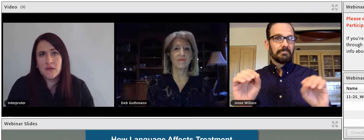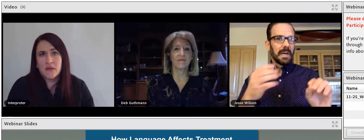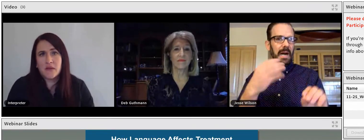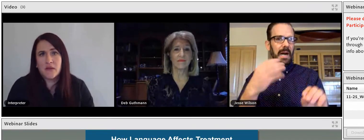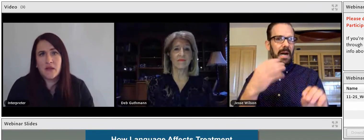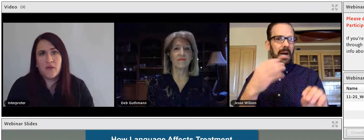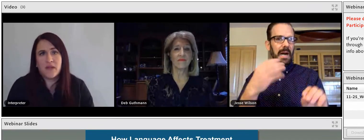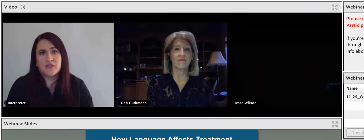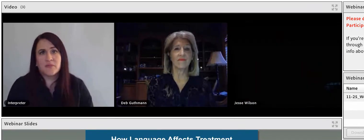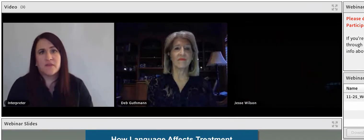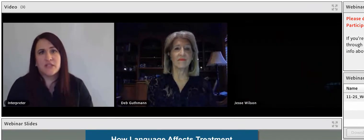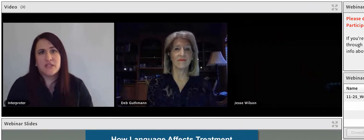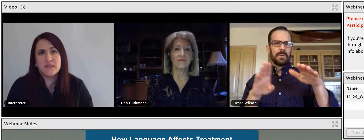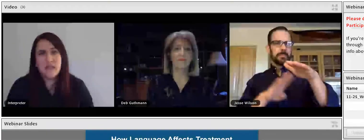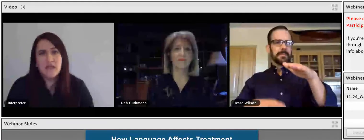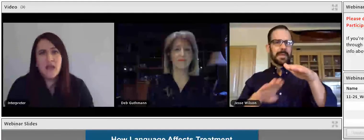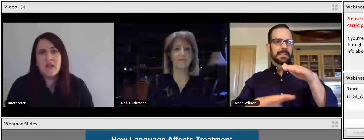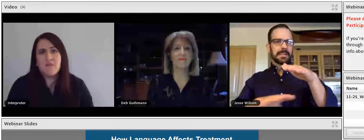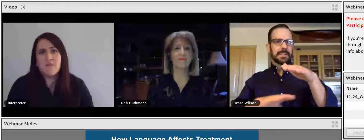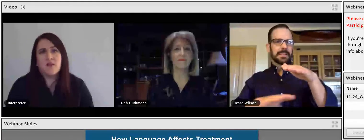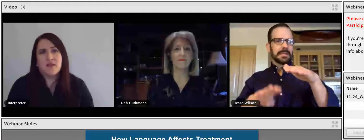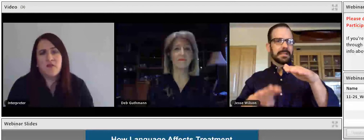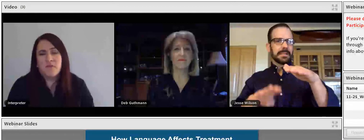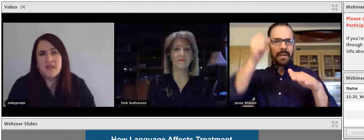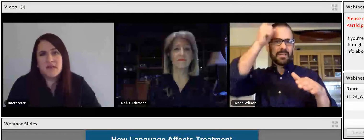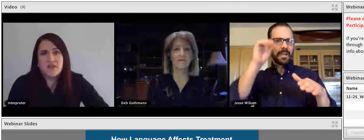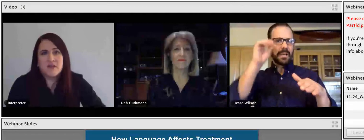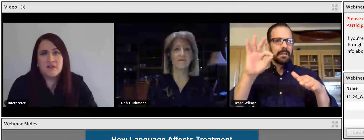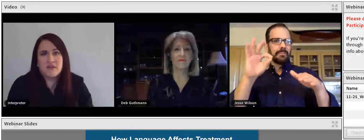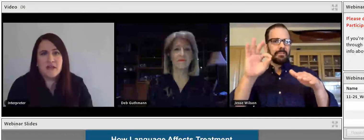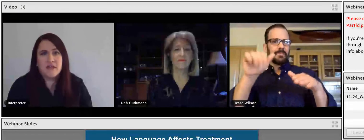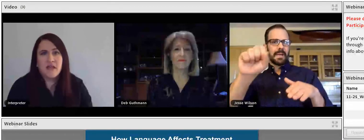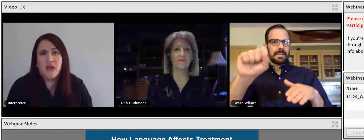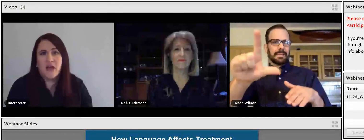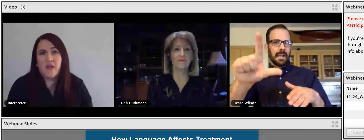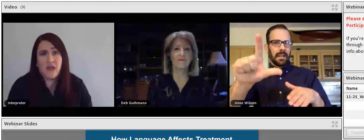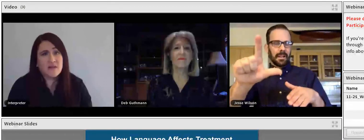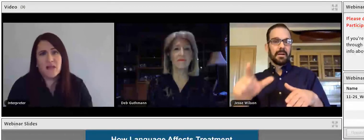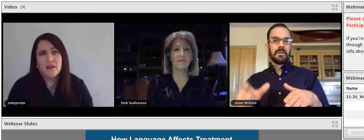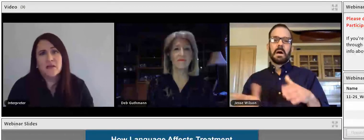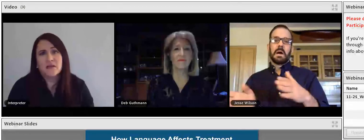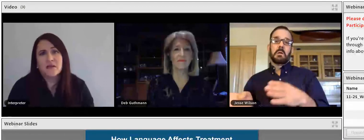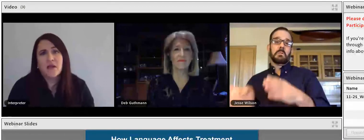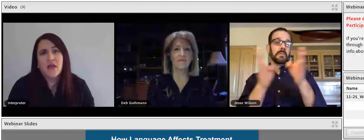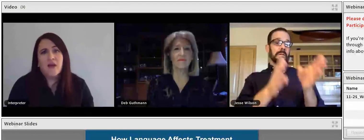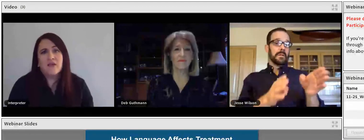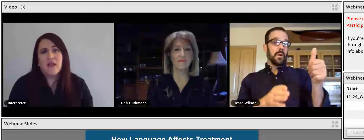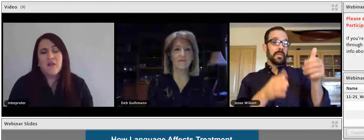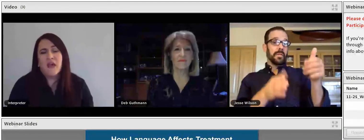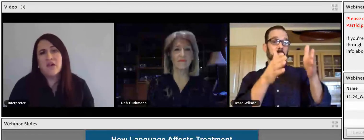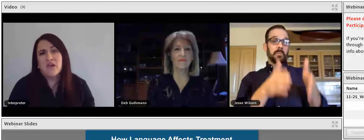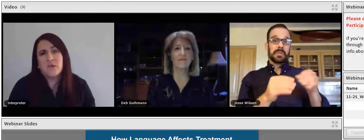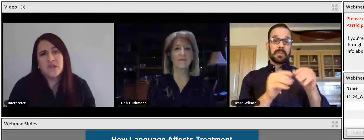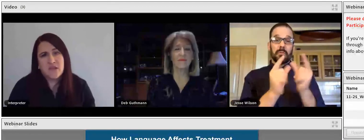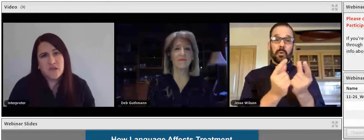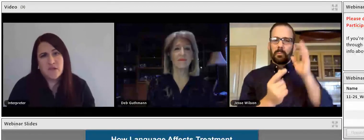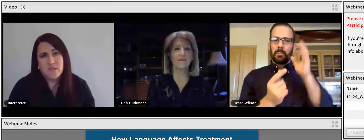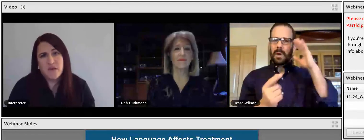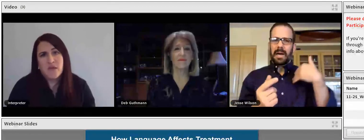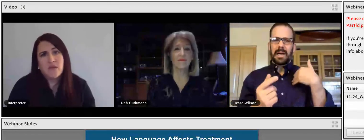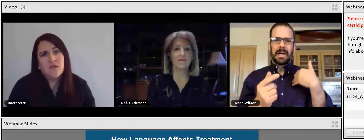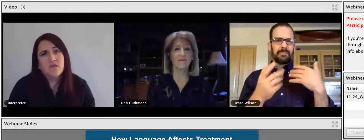skills and no English proficiency, and they might only have a basic understanding of ASL. And then I might